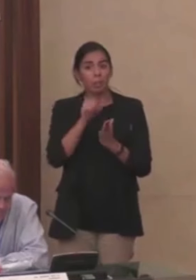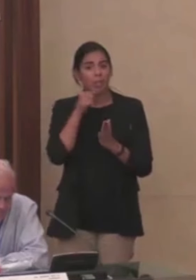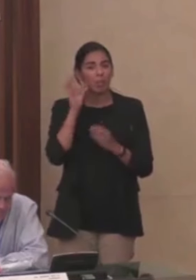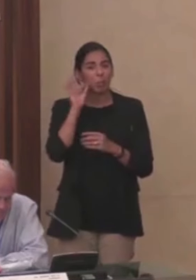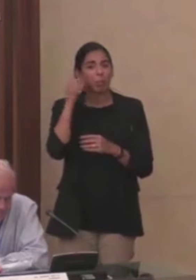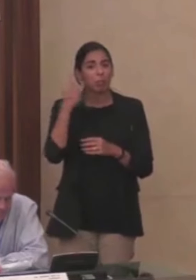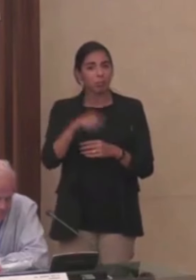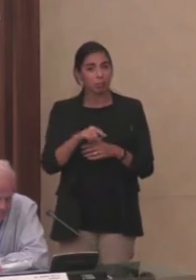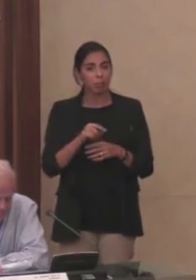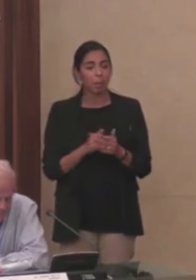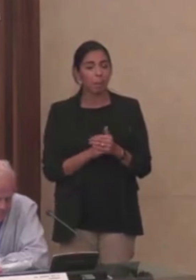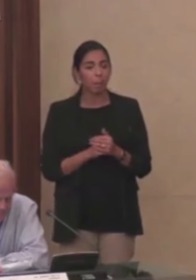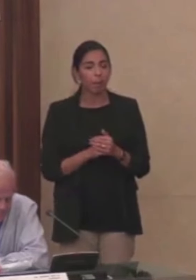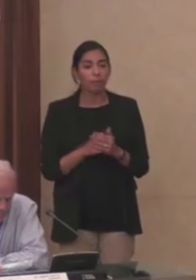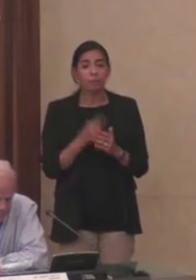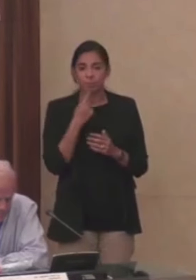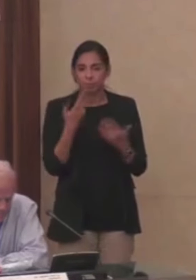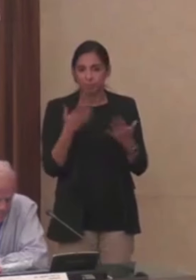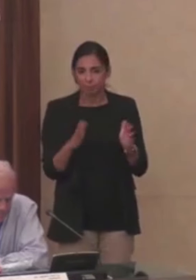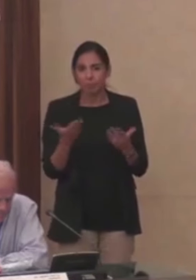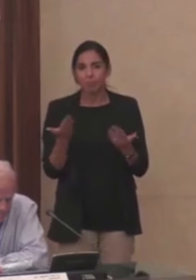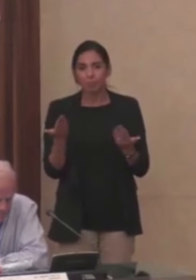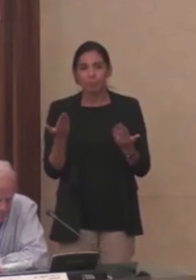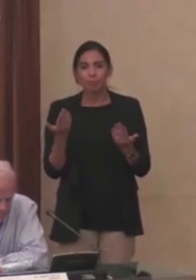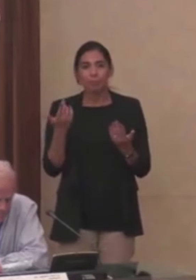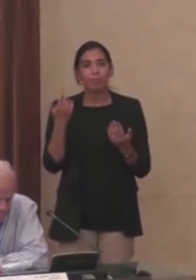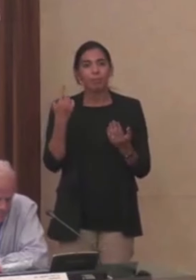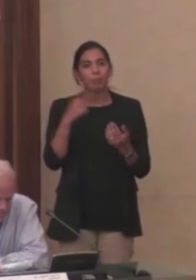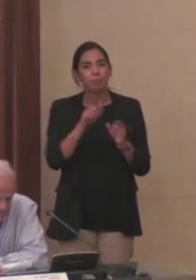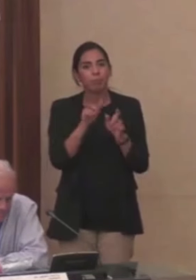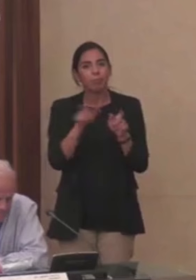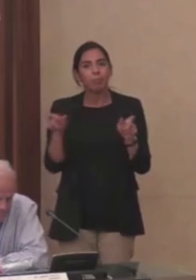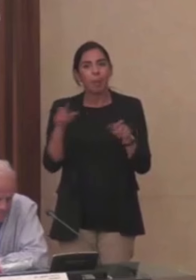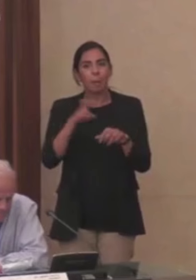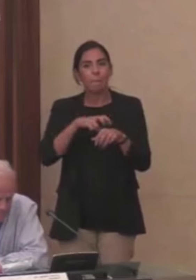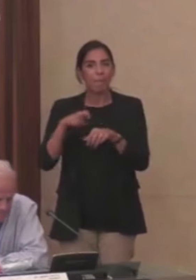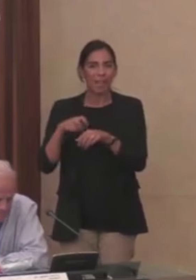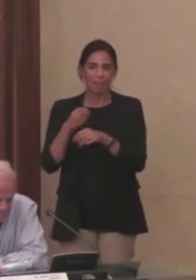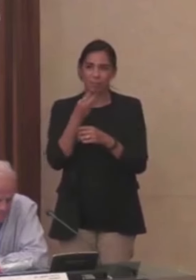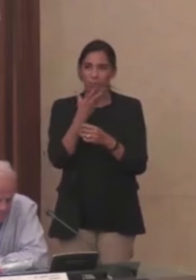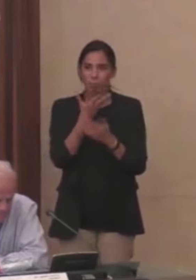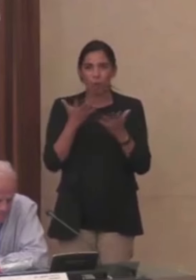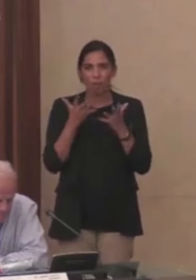the mission of the app. These goodwill doctors